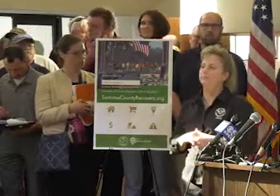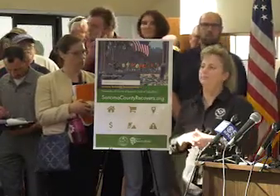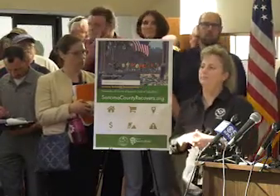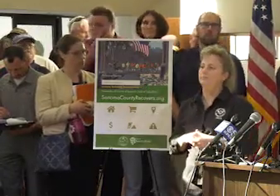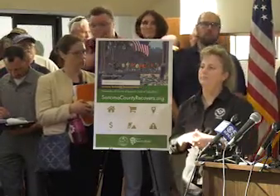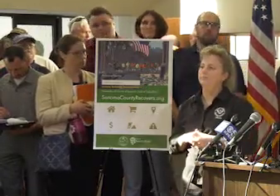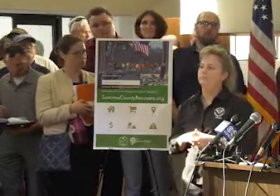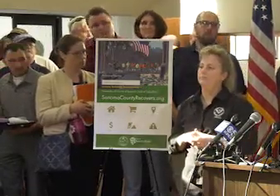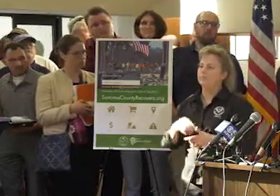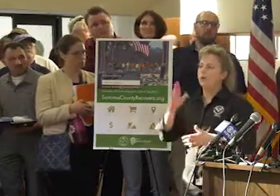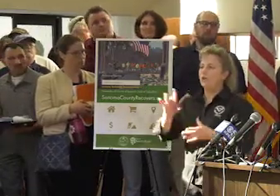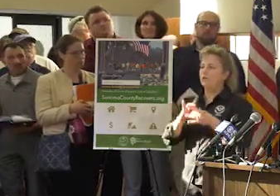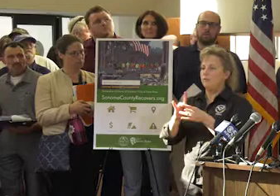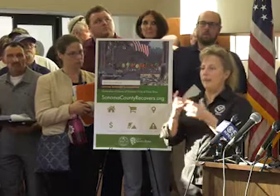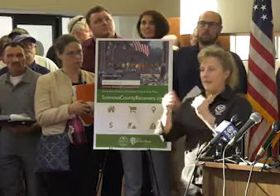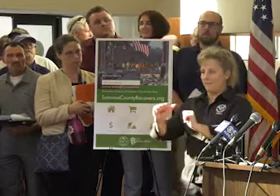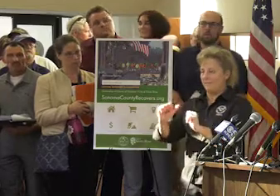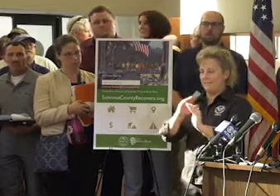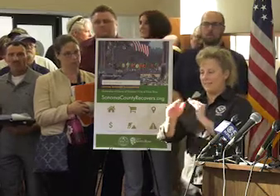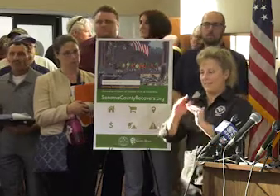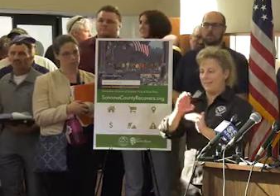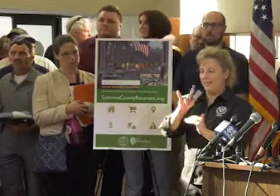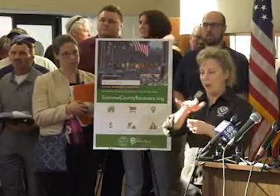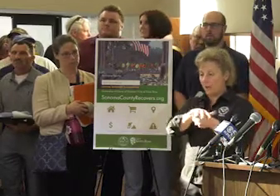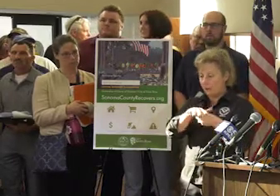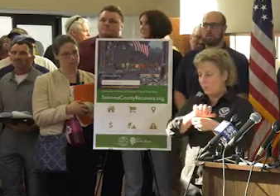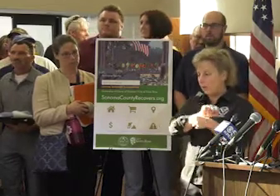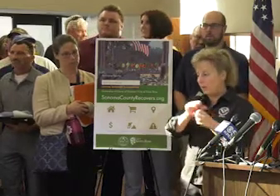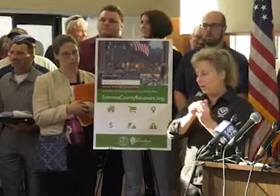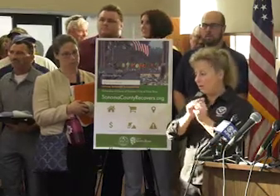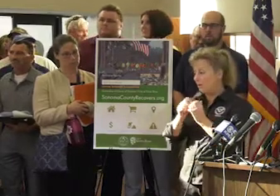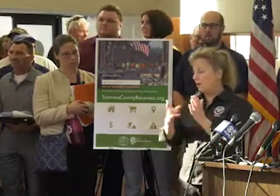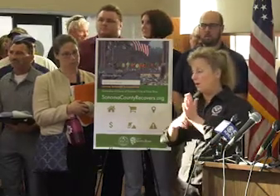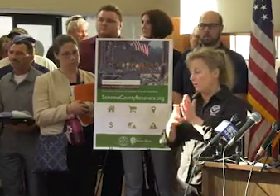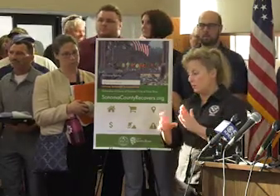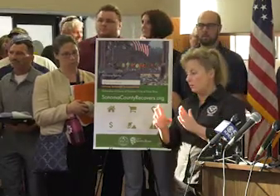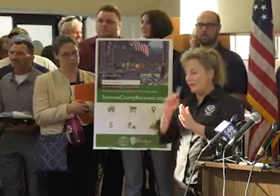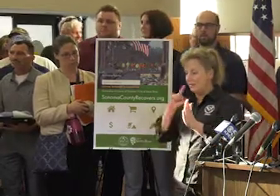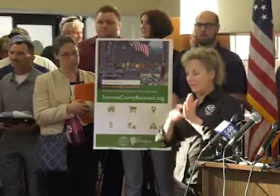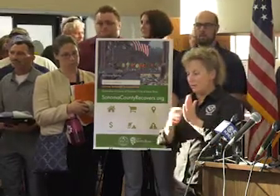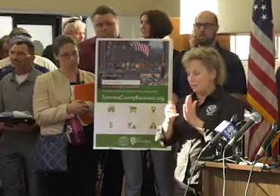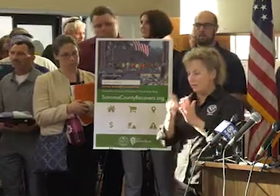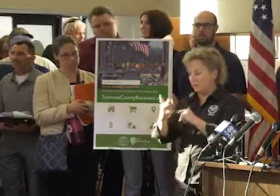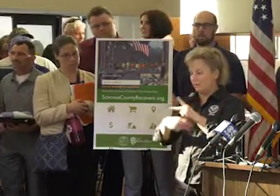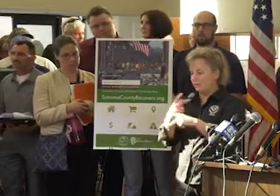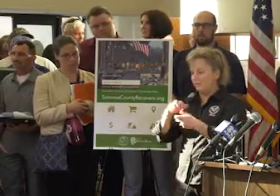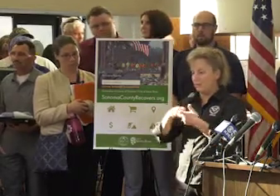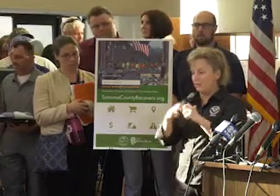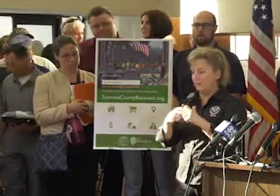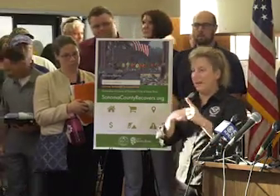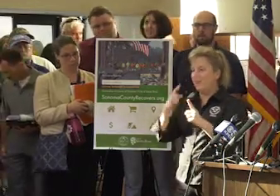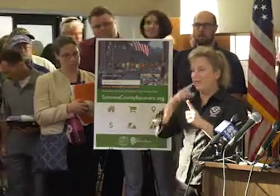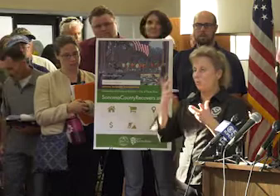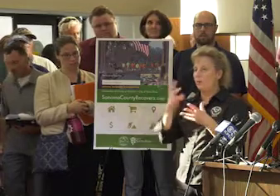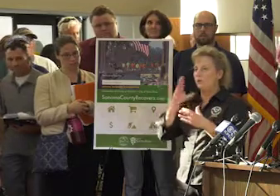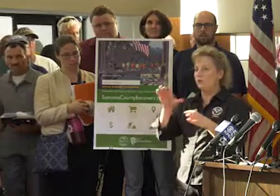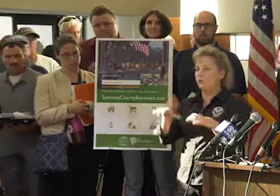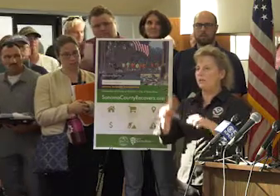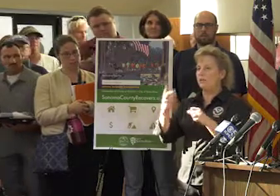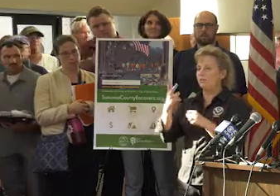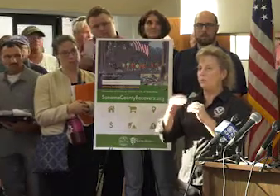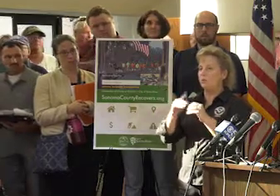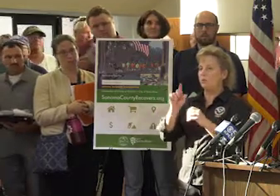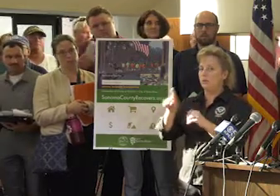I said, this is going to be a unified effort. The city and the county are going to be working with the contractors to identify those types of issues. I think what we'll do is take two